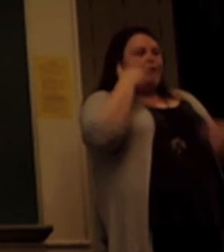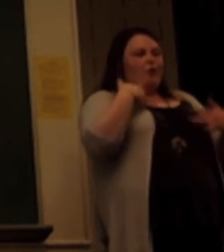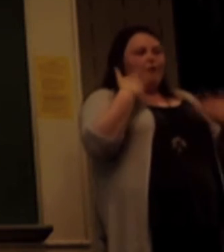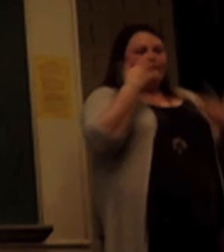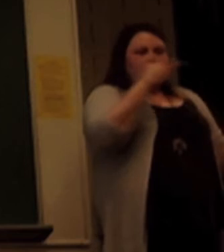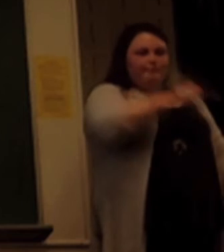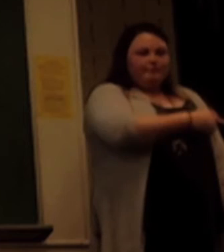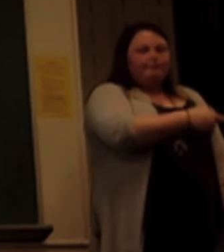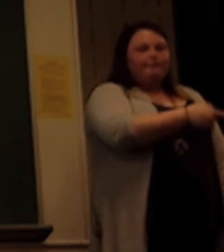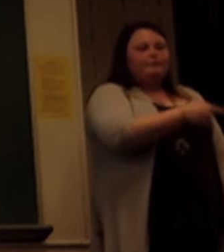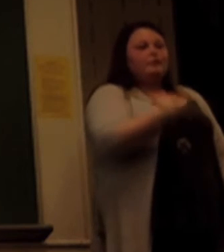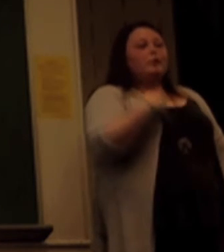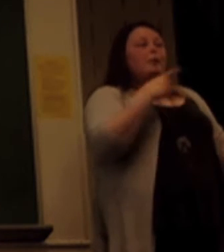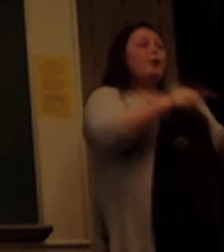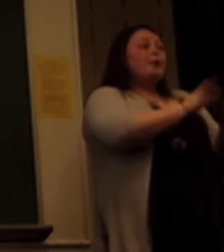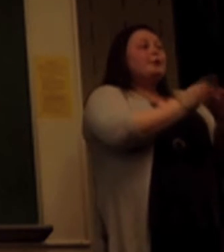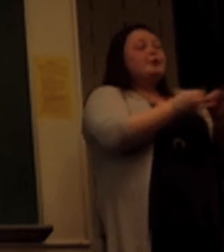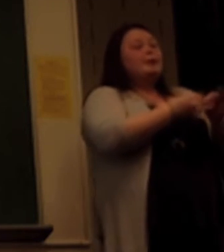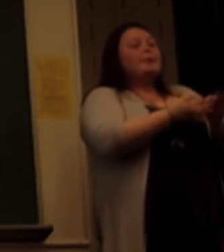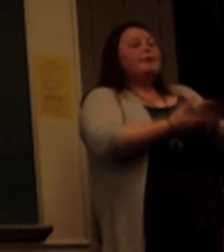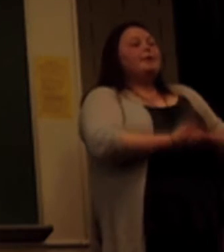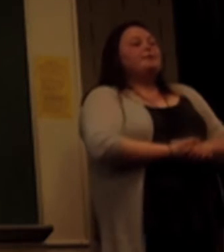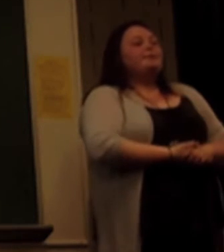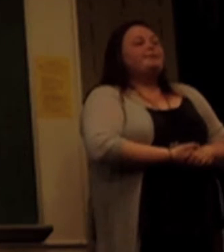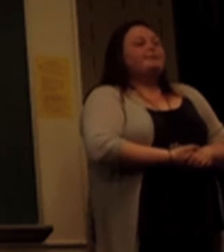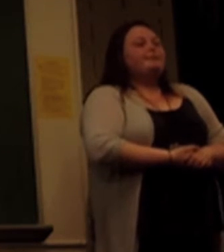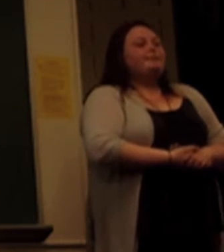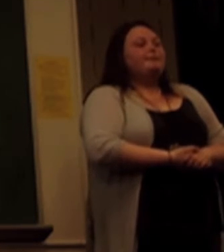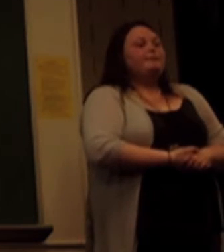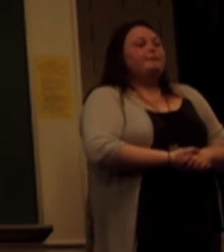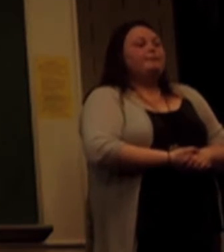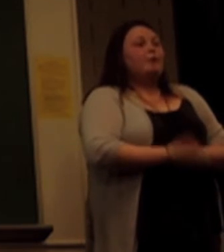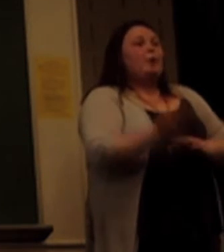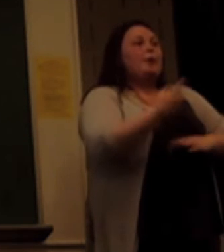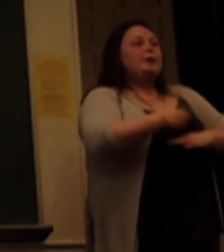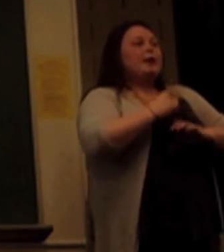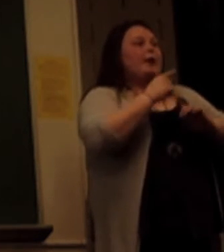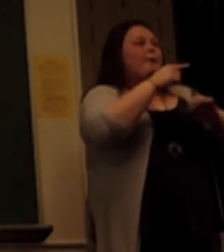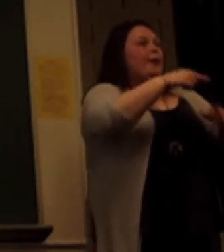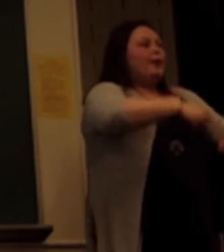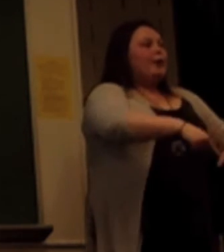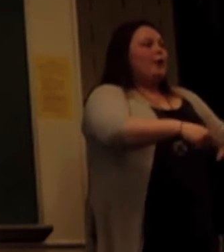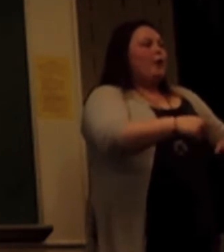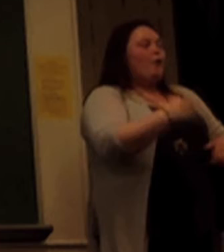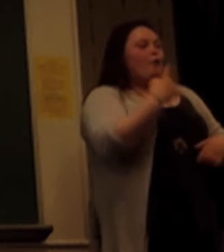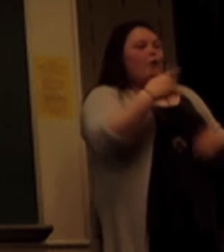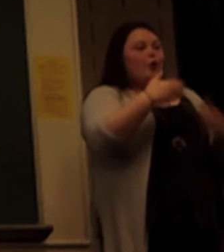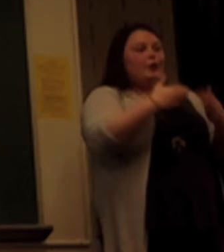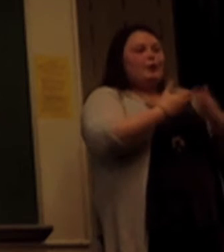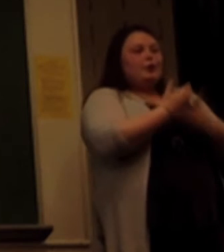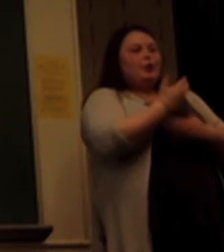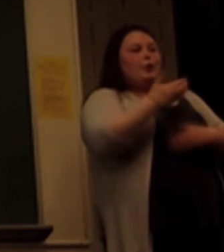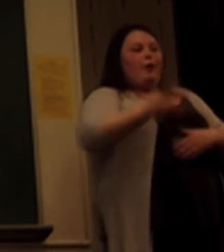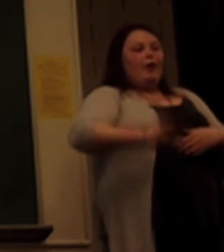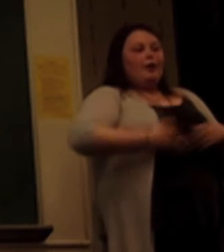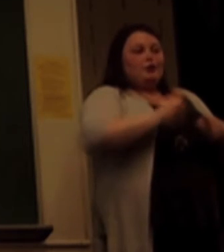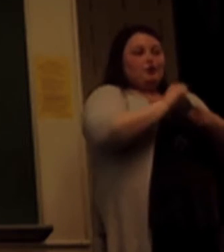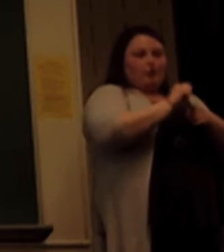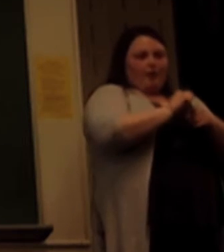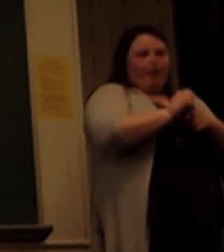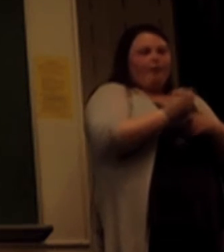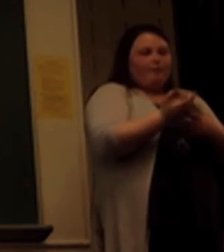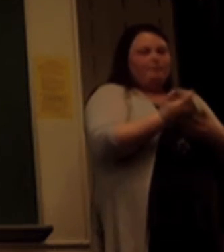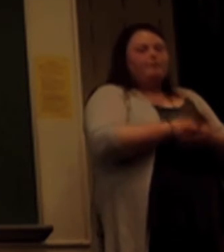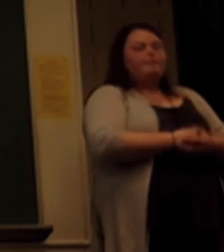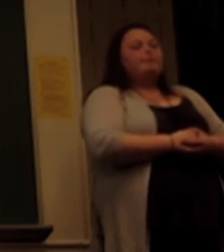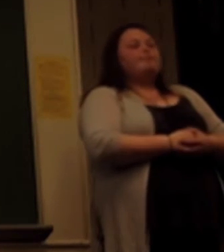And I actually, for that job, it's like a new employee hire thing, so I get to take a tour of the hotel, which was really cool, and I enjoyed that. And I've done it